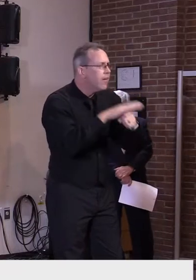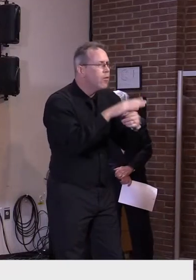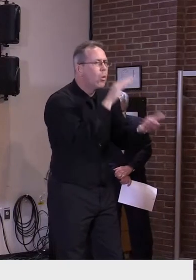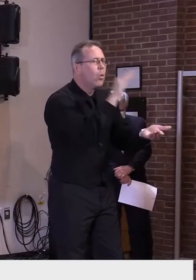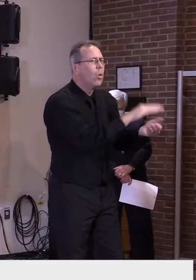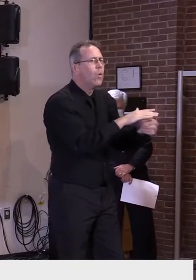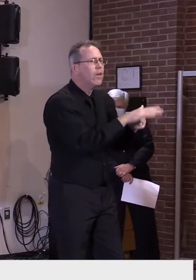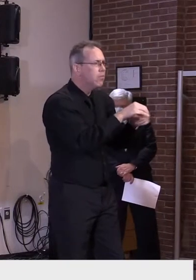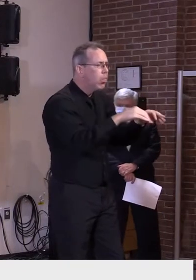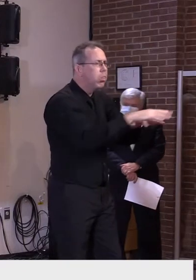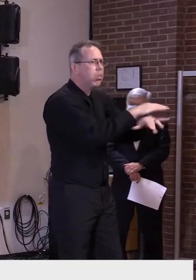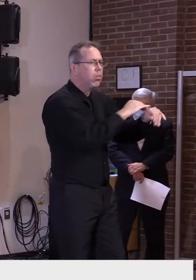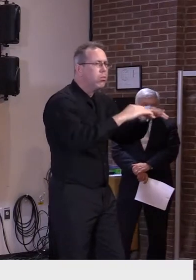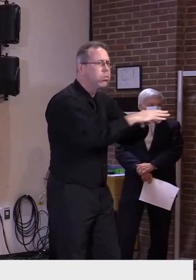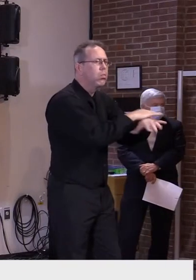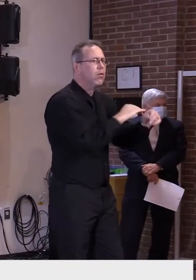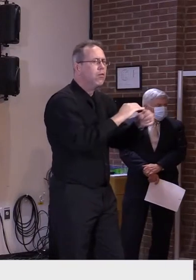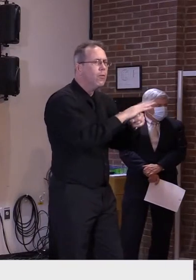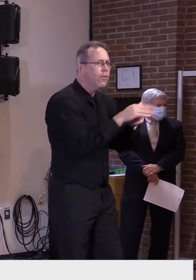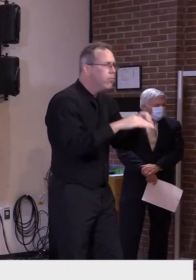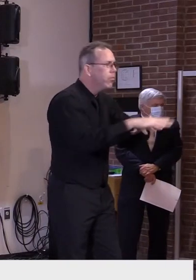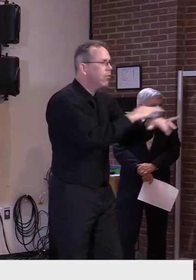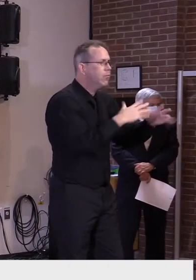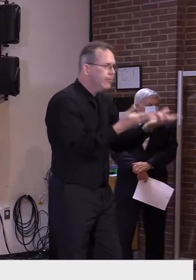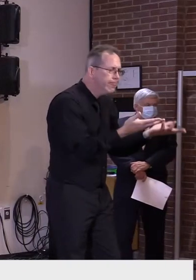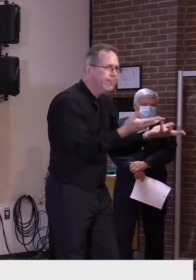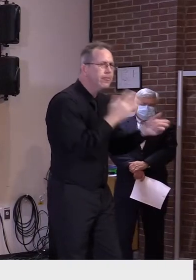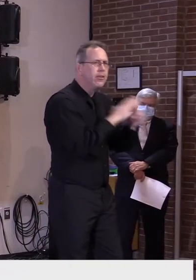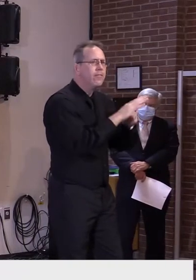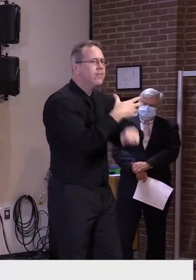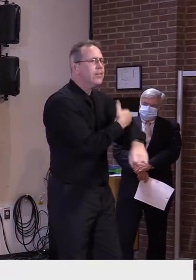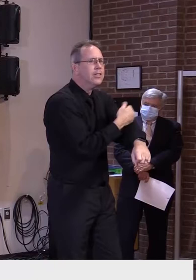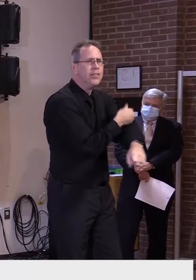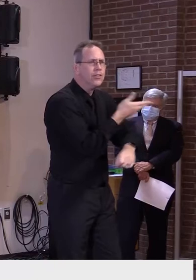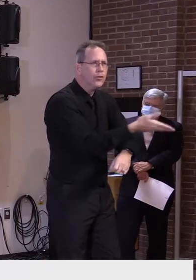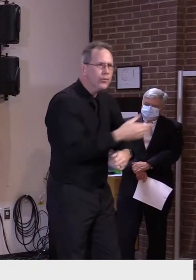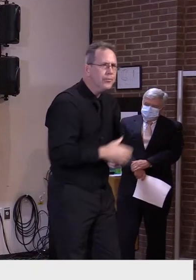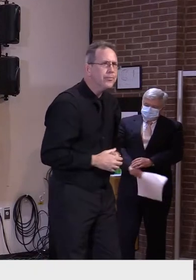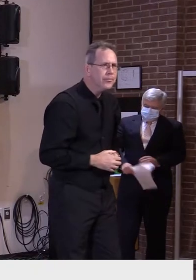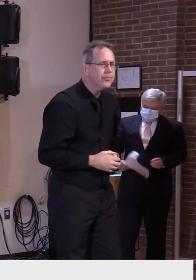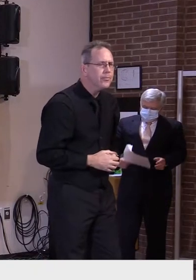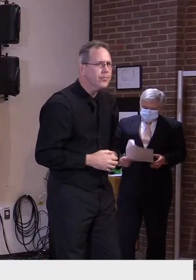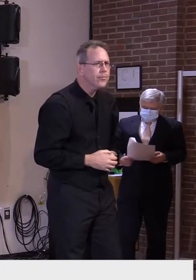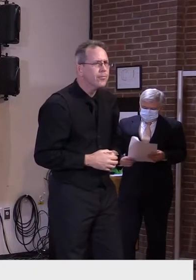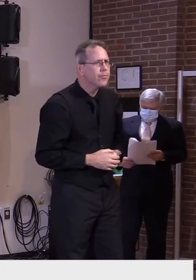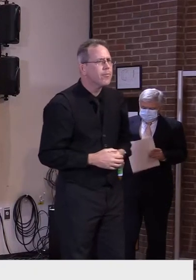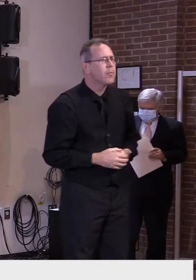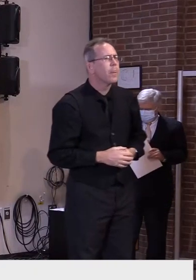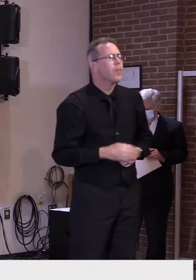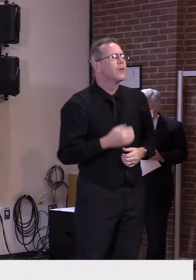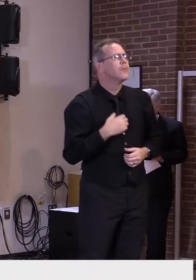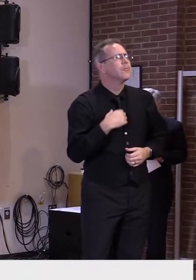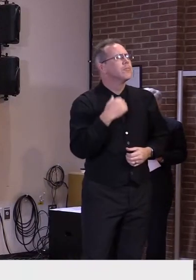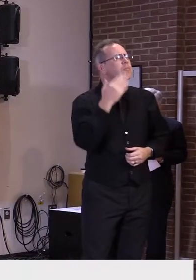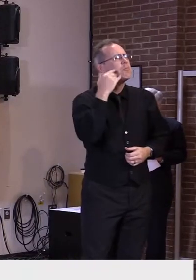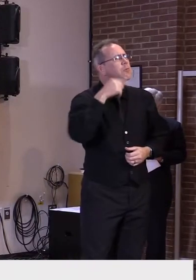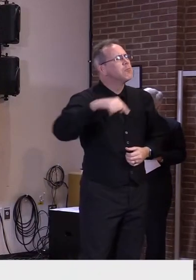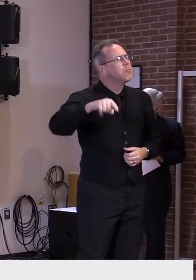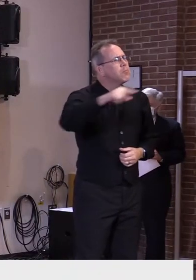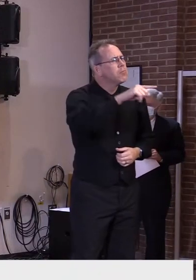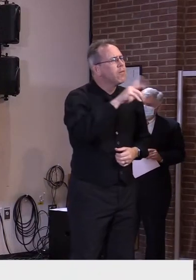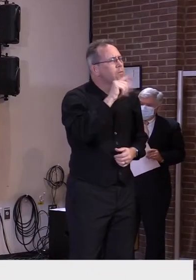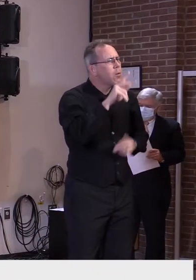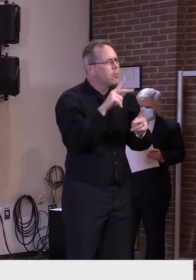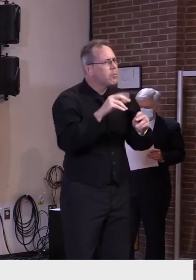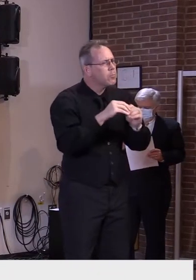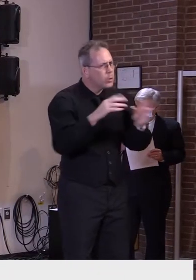we have seen to date with the 5 to 11 vaccination. I expect, as in other areas of our response, Vermont will be a national leader in this area. I